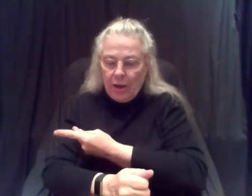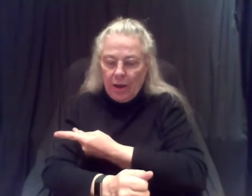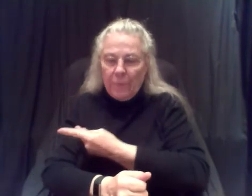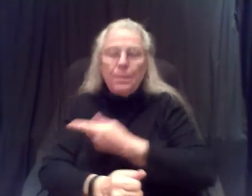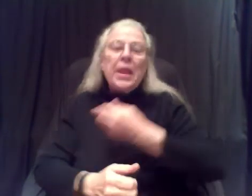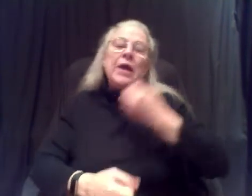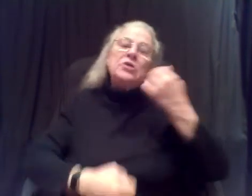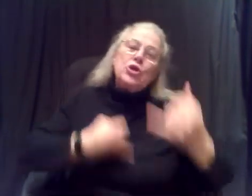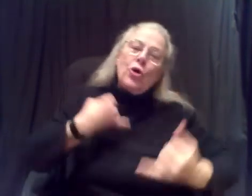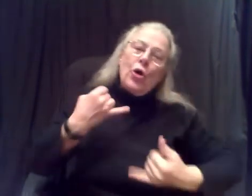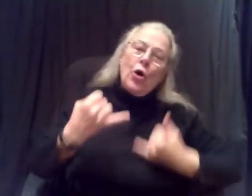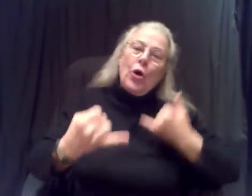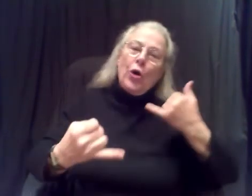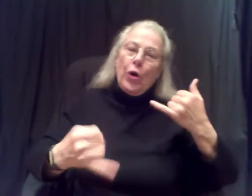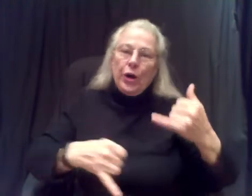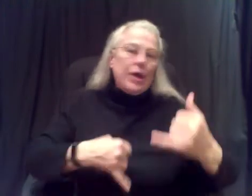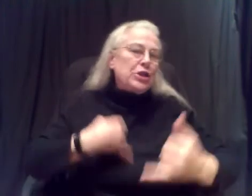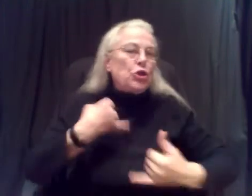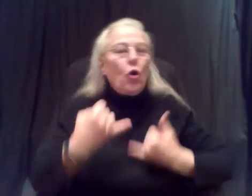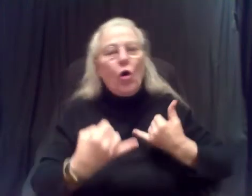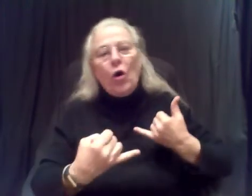sheep. Joy, joy,